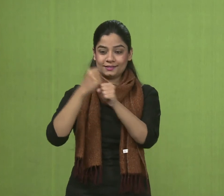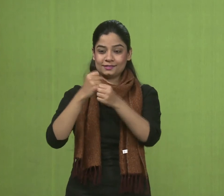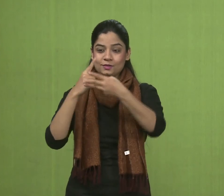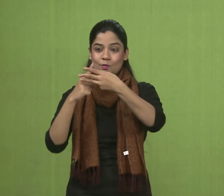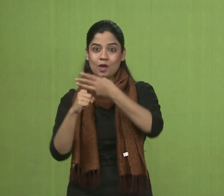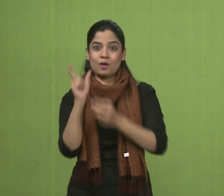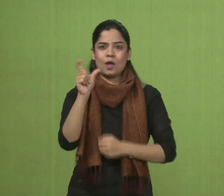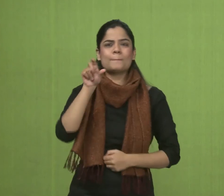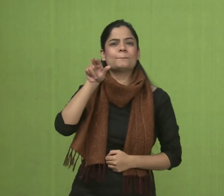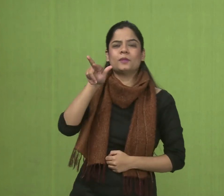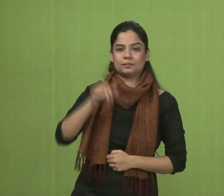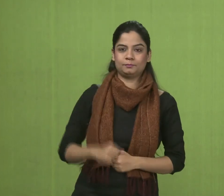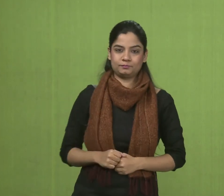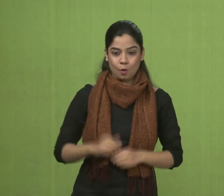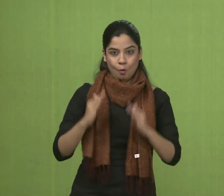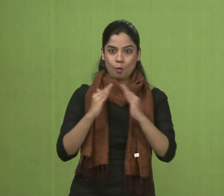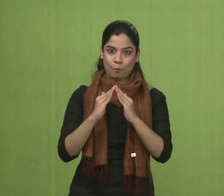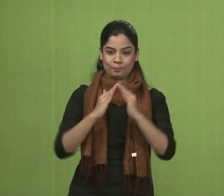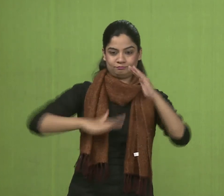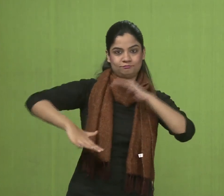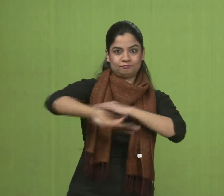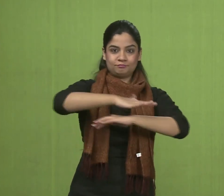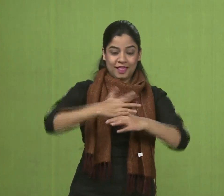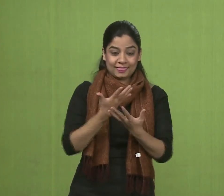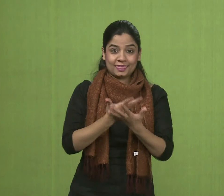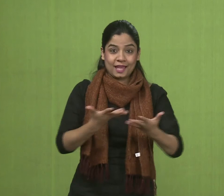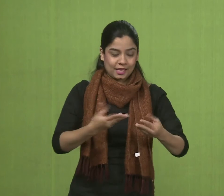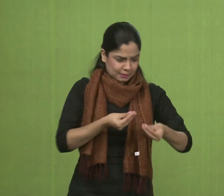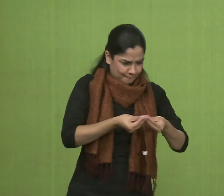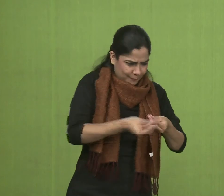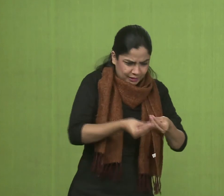It means that keeping the things specific to a task nearby you.